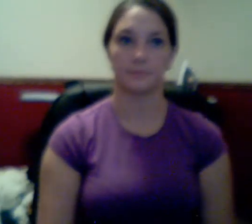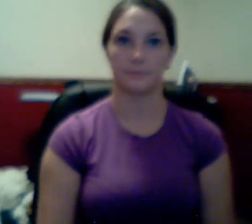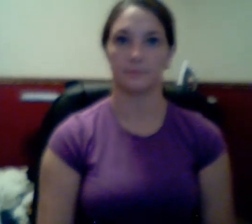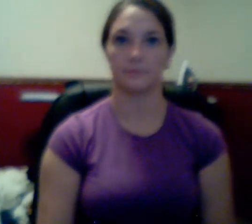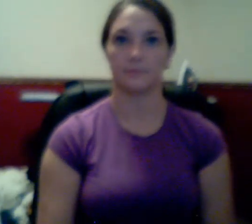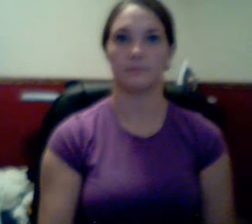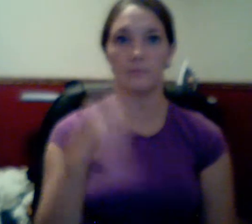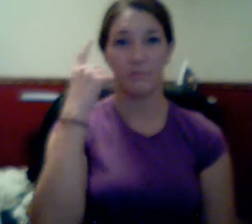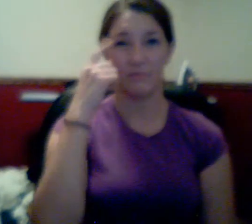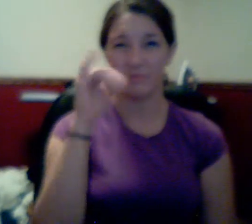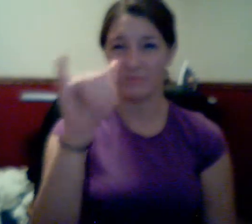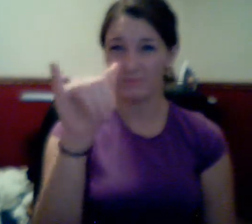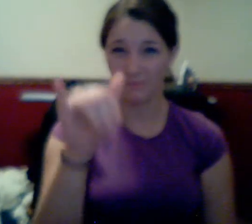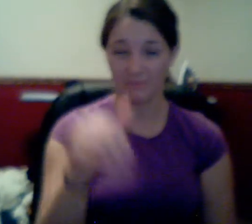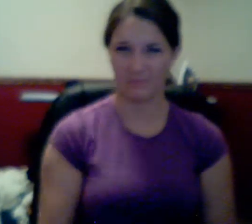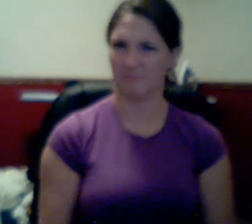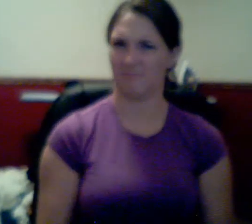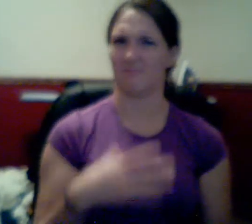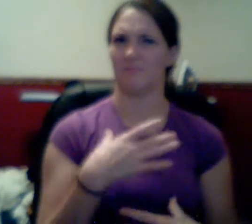That's interesting. What does that tell us?